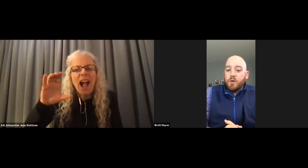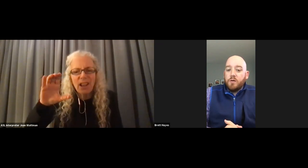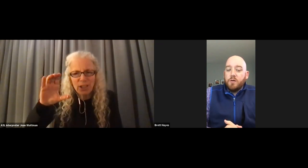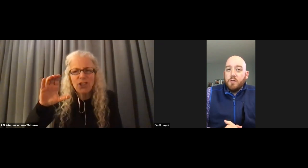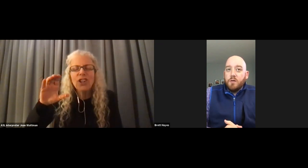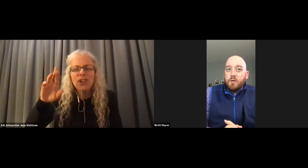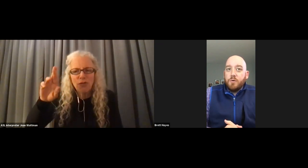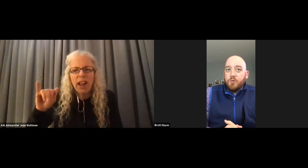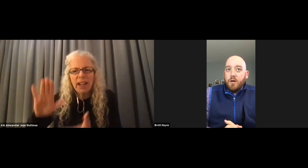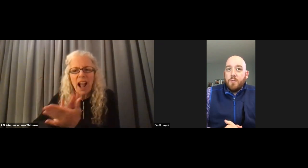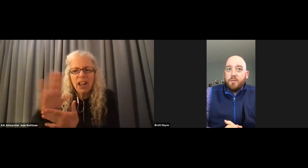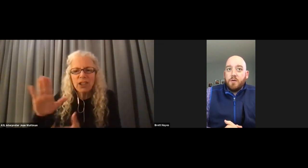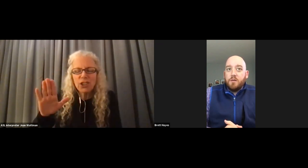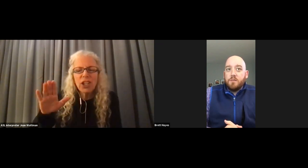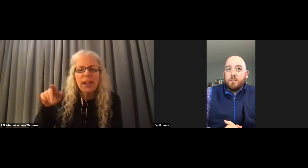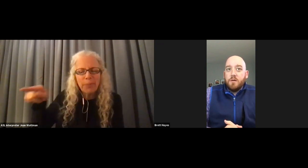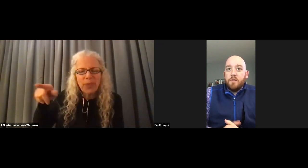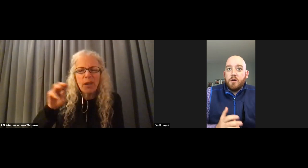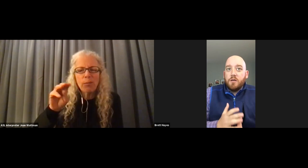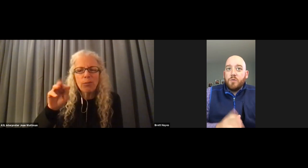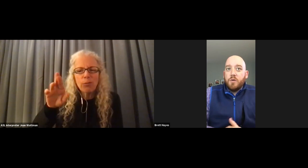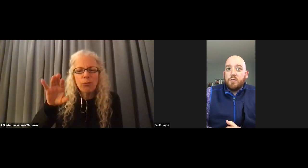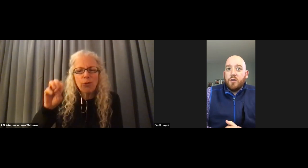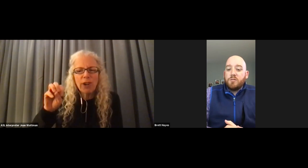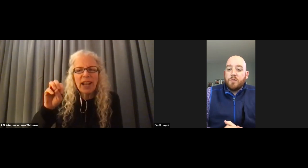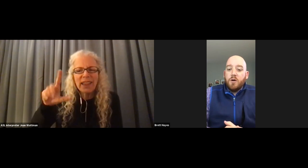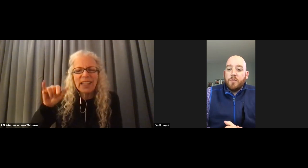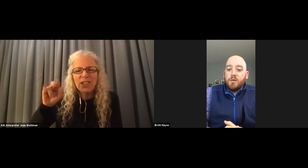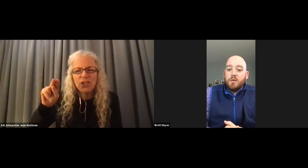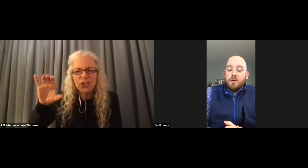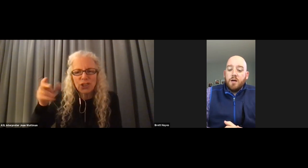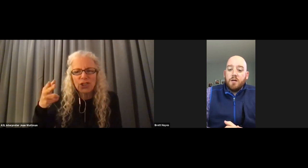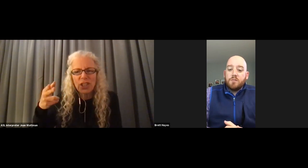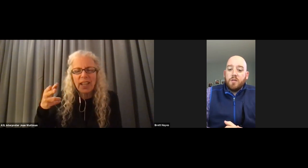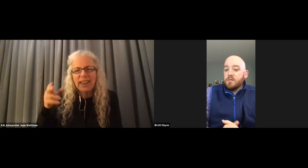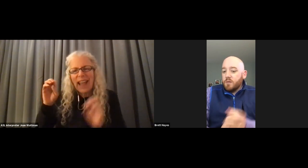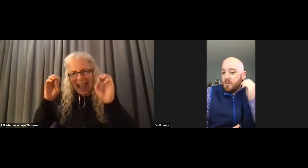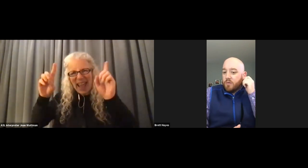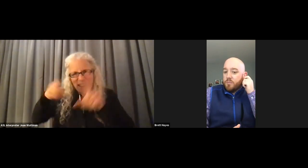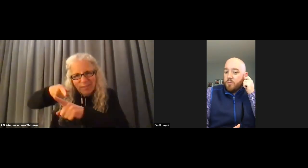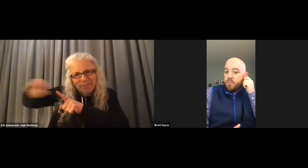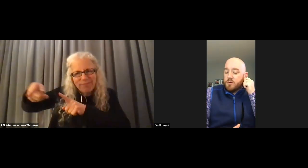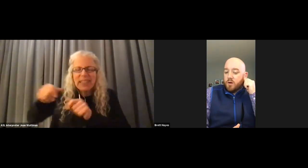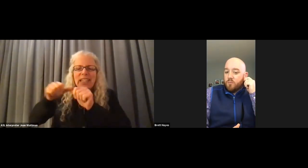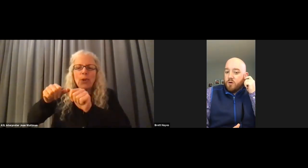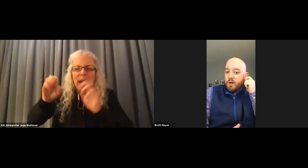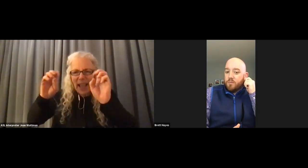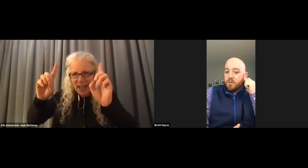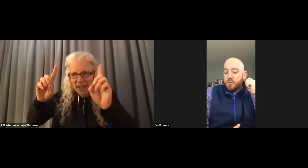interpreter program in their continuing education department. So that's something that we'll probably talk more about in the